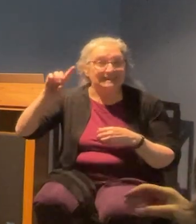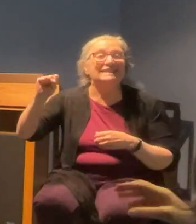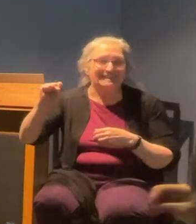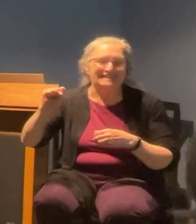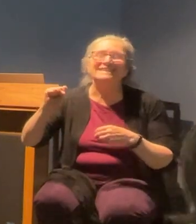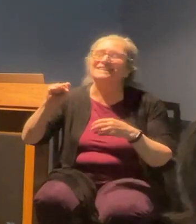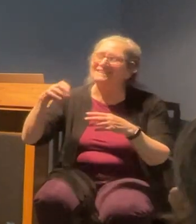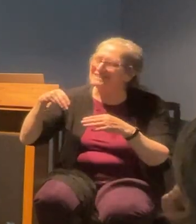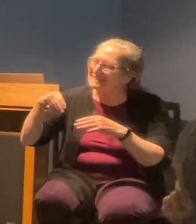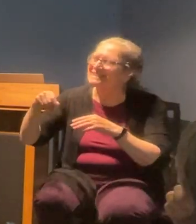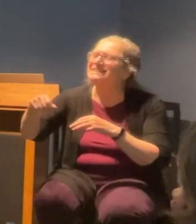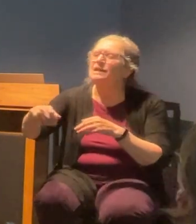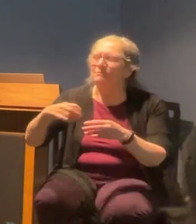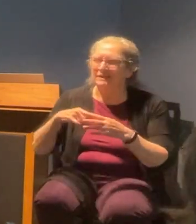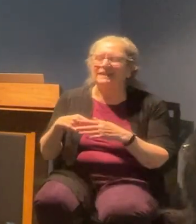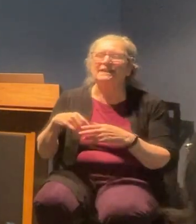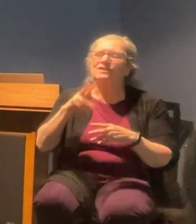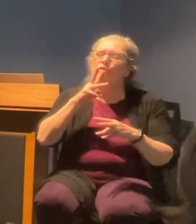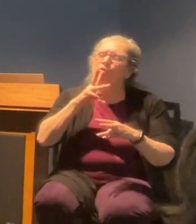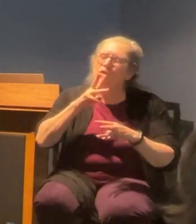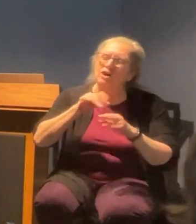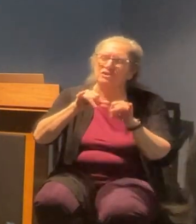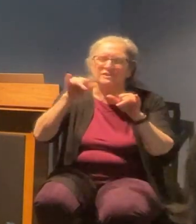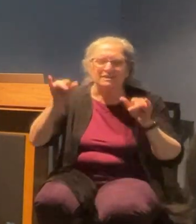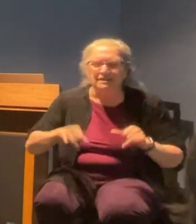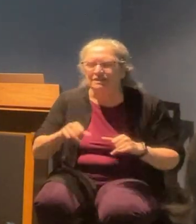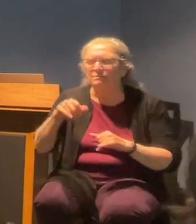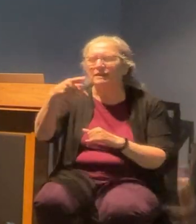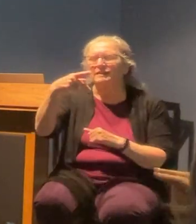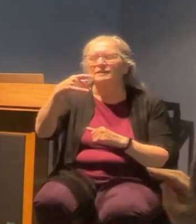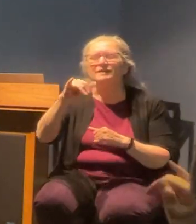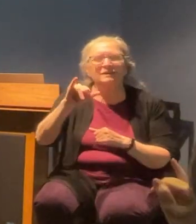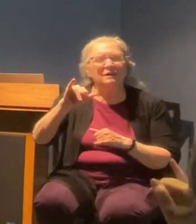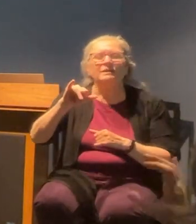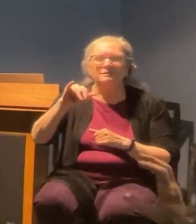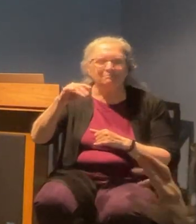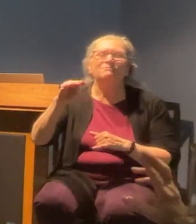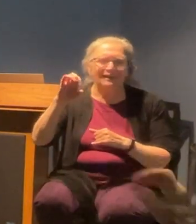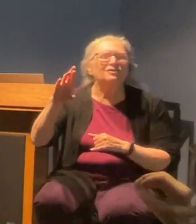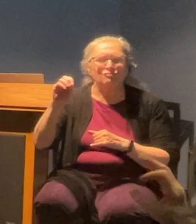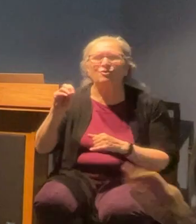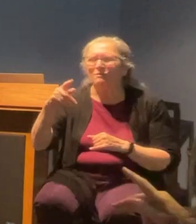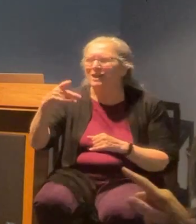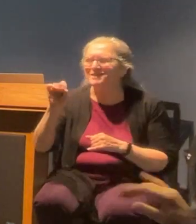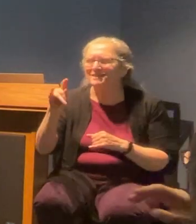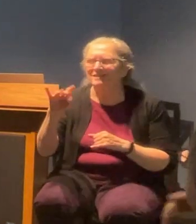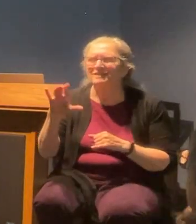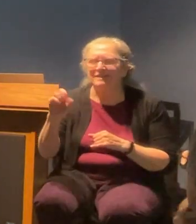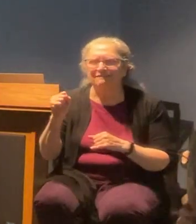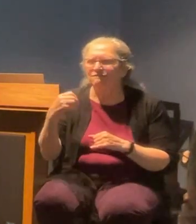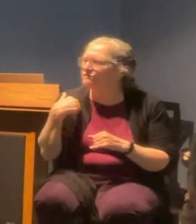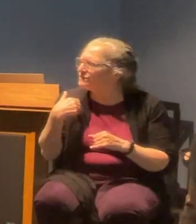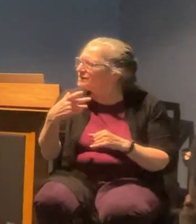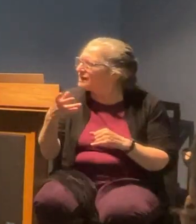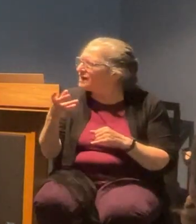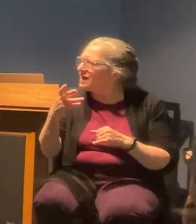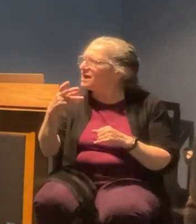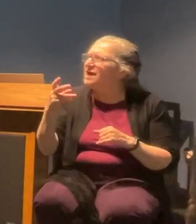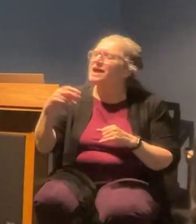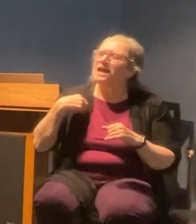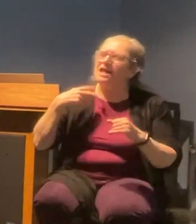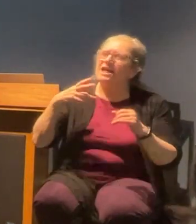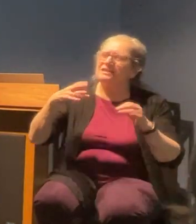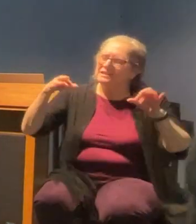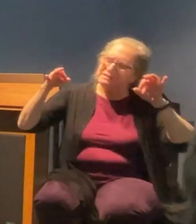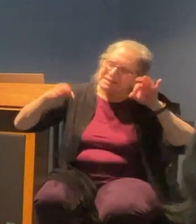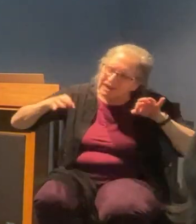the microplastics that we have in the water from the microfibers released in the washing, and the dyeing,